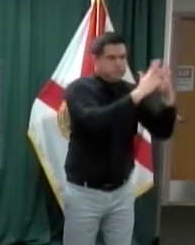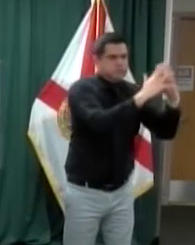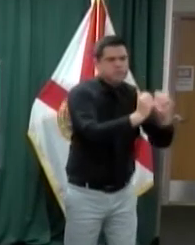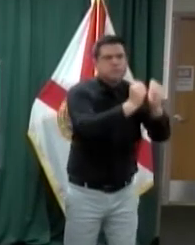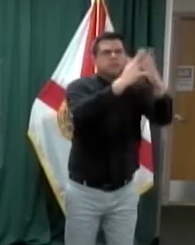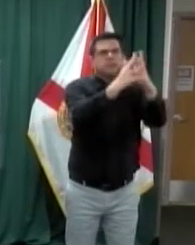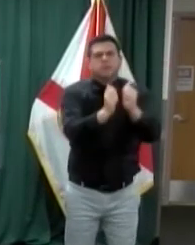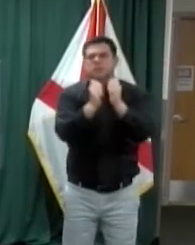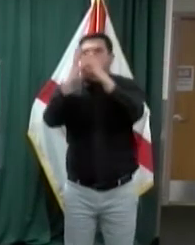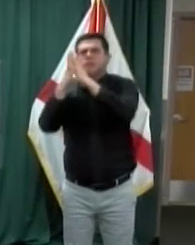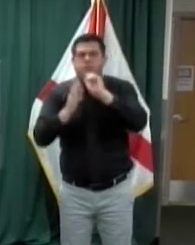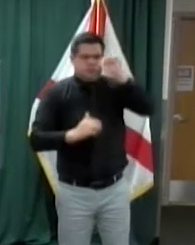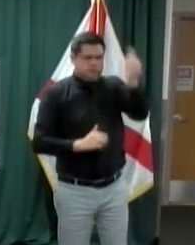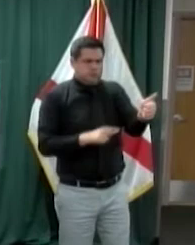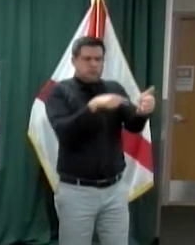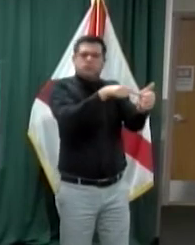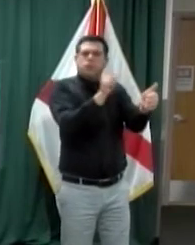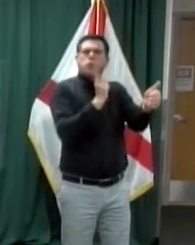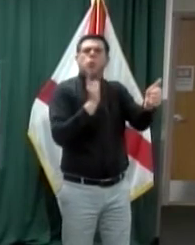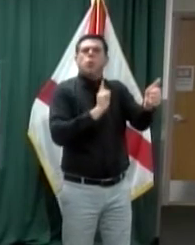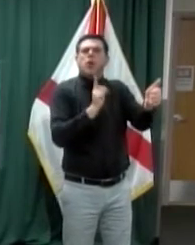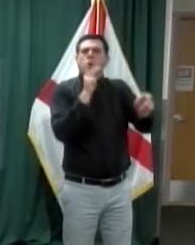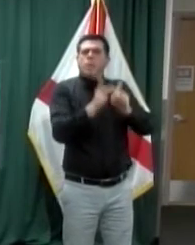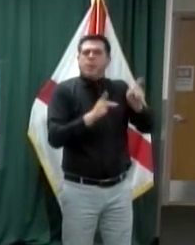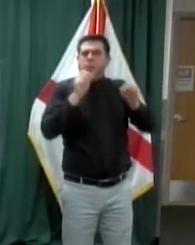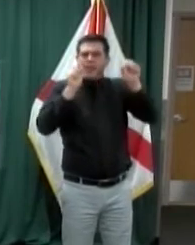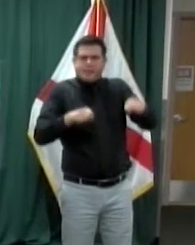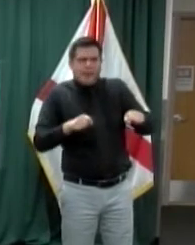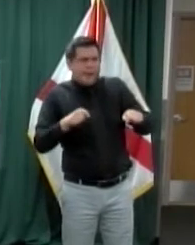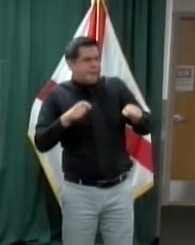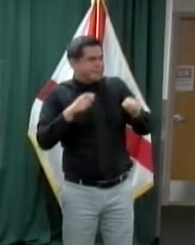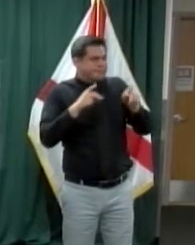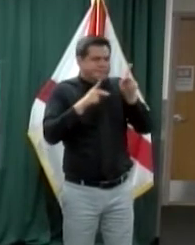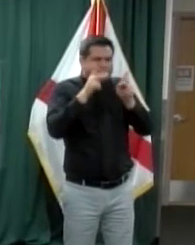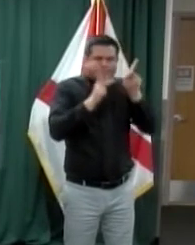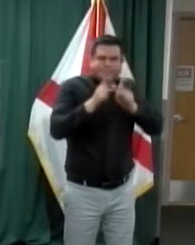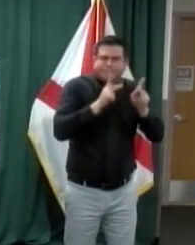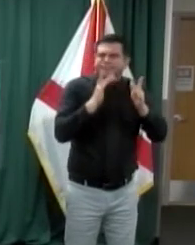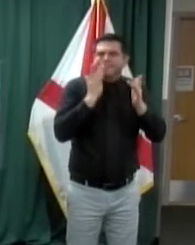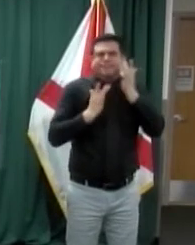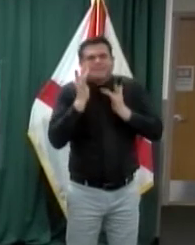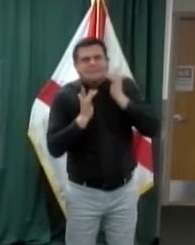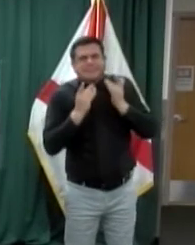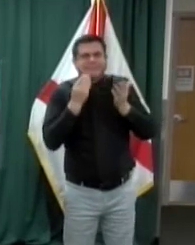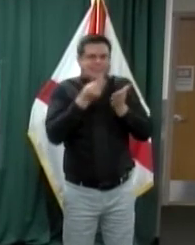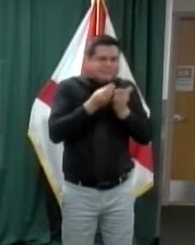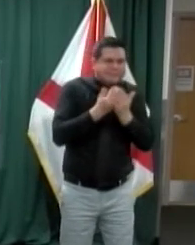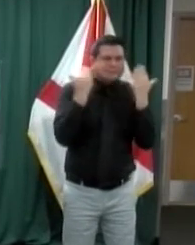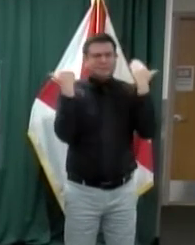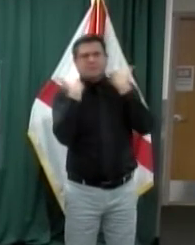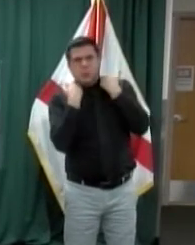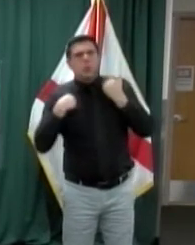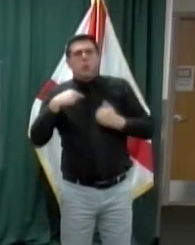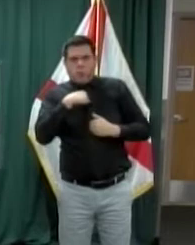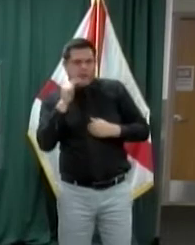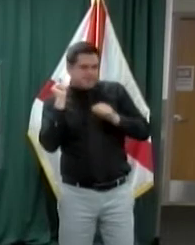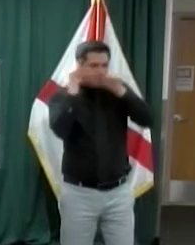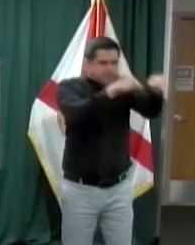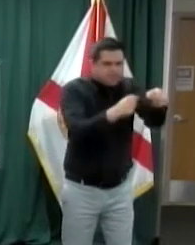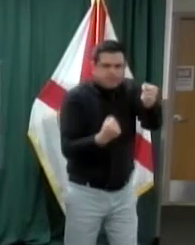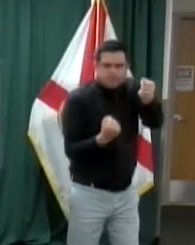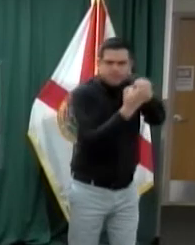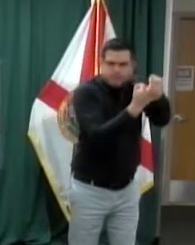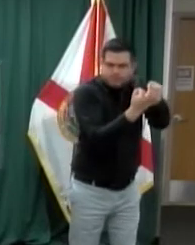underserved communities, where we wanted to provide enhanced testing for those residents. Some of those residents